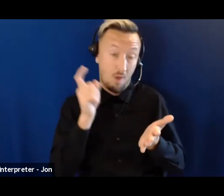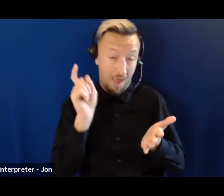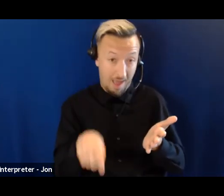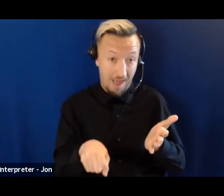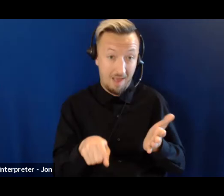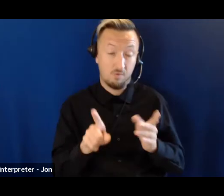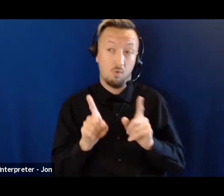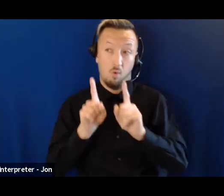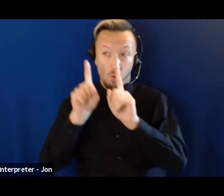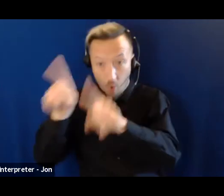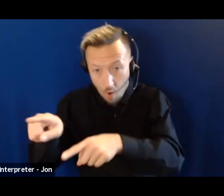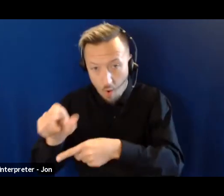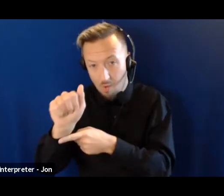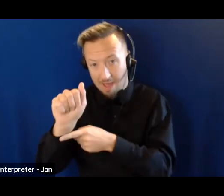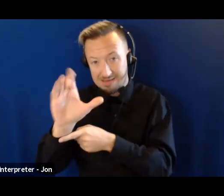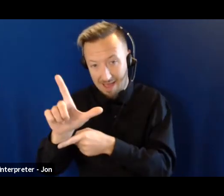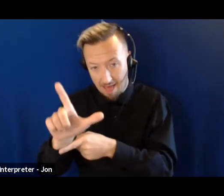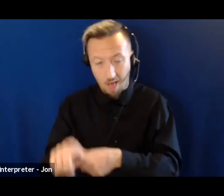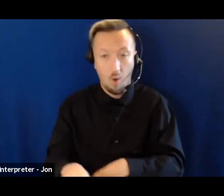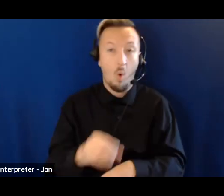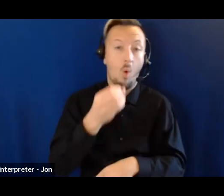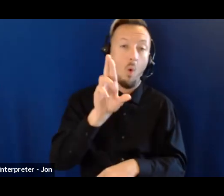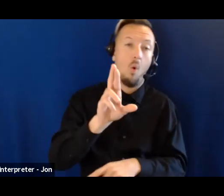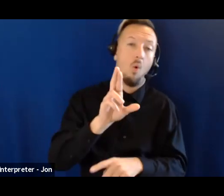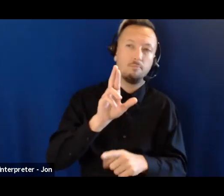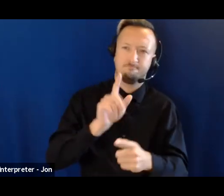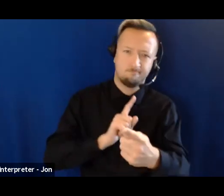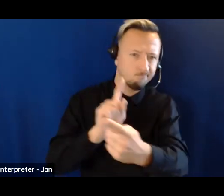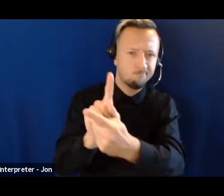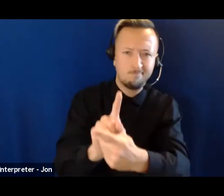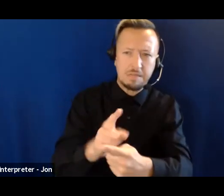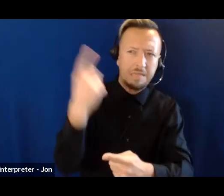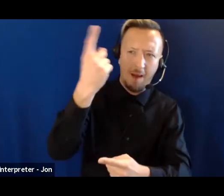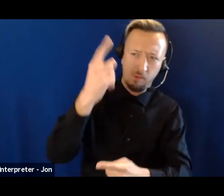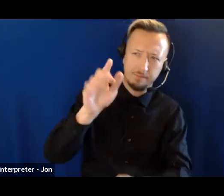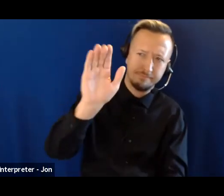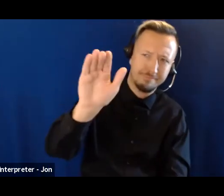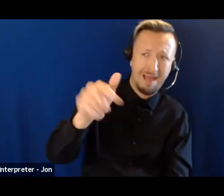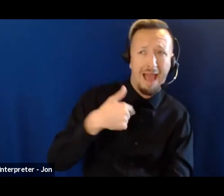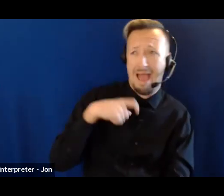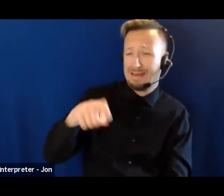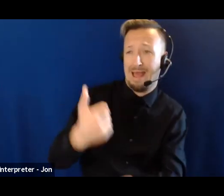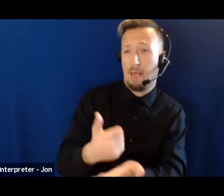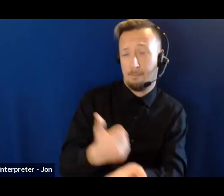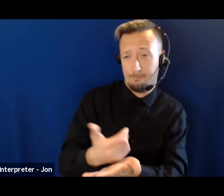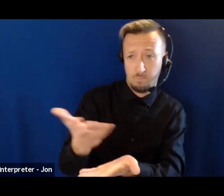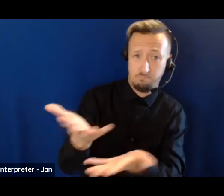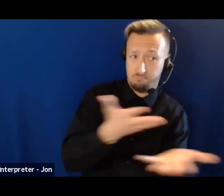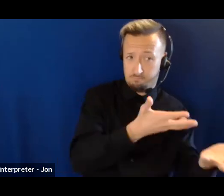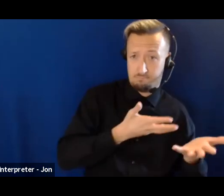to ACL or going to somebody and saying, I need you to step in, I need some help. And